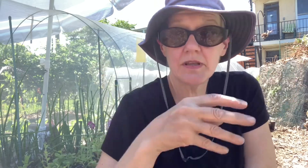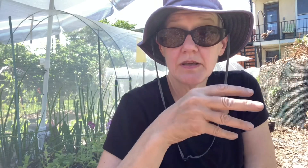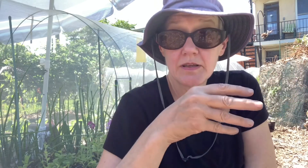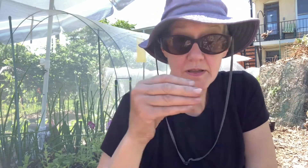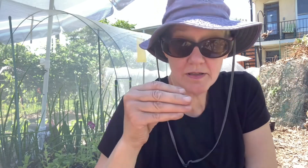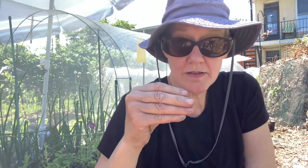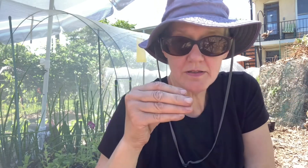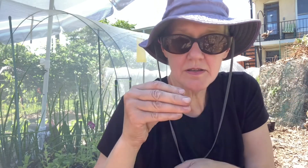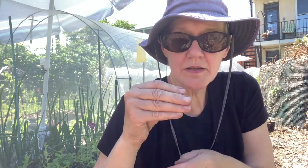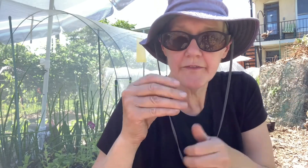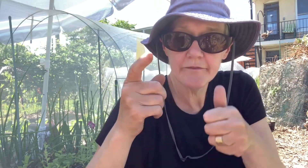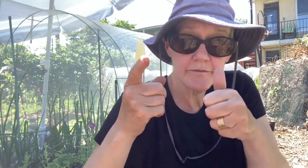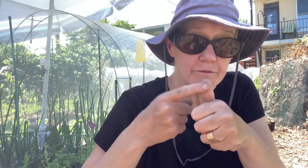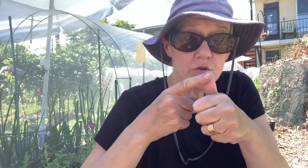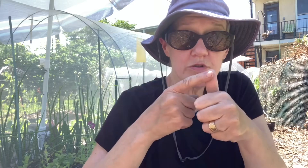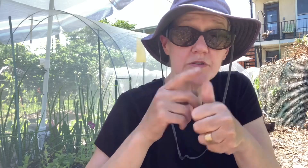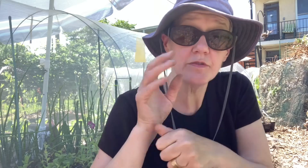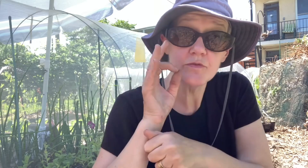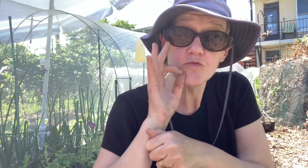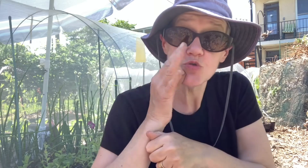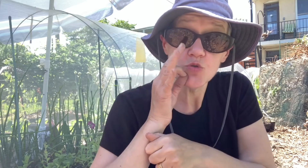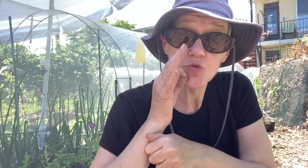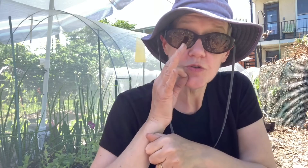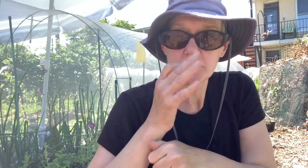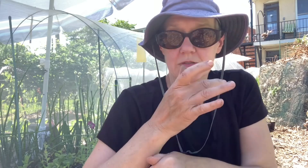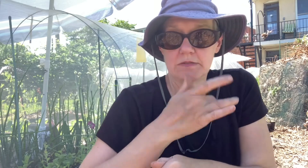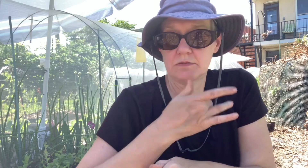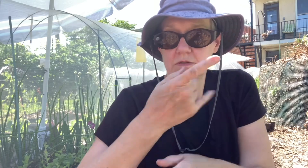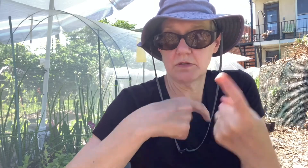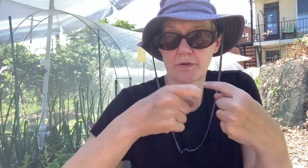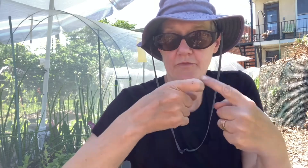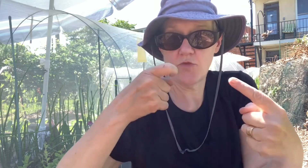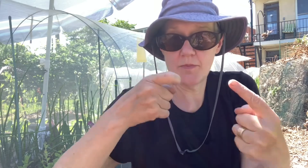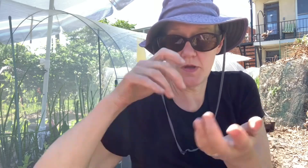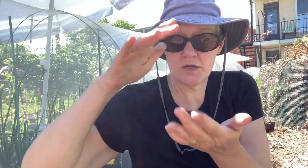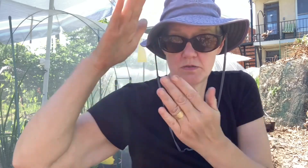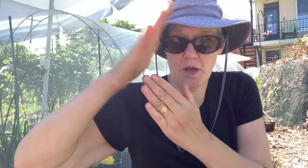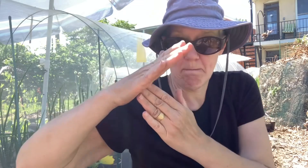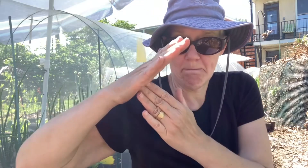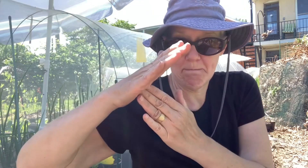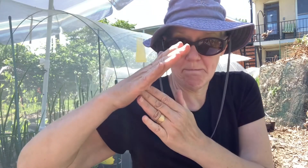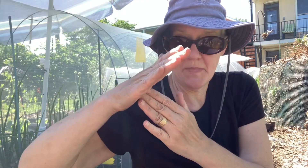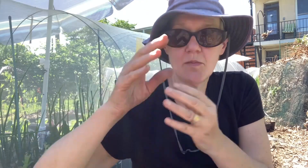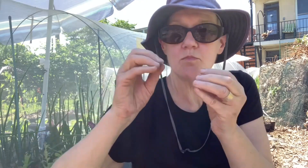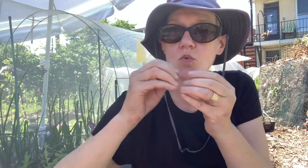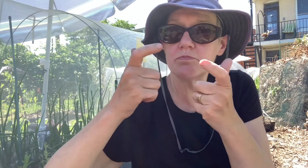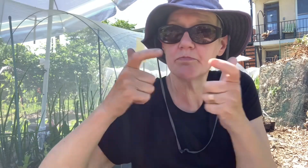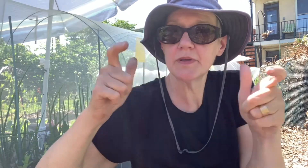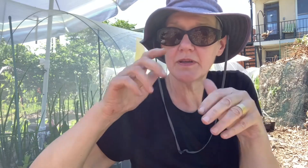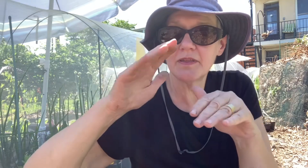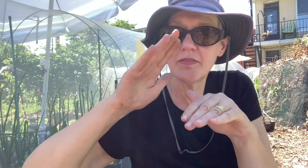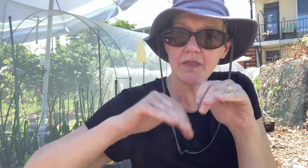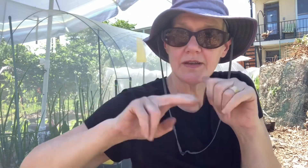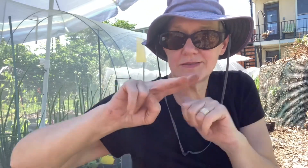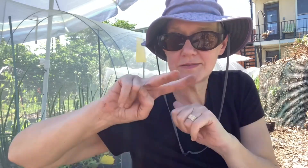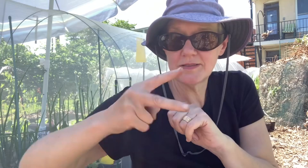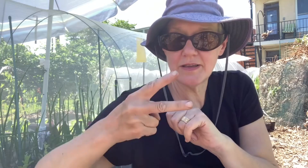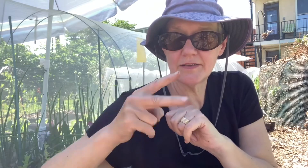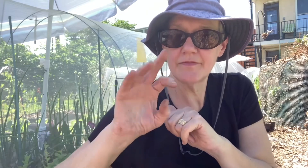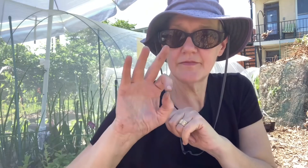it necessary. Also, your first fruits tend to come from the top, and they tend to be bigger than the